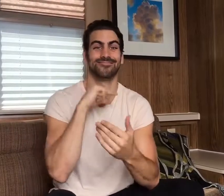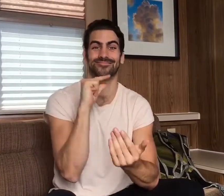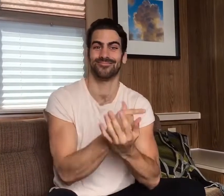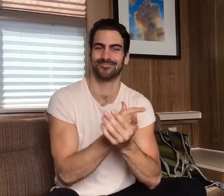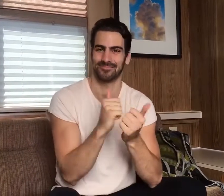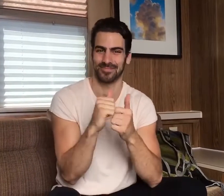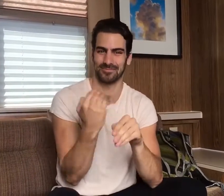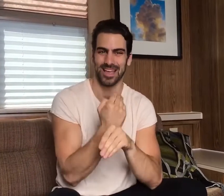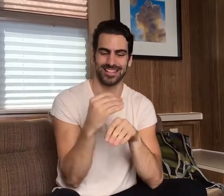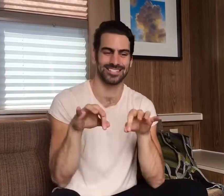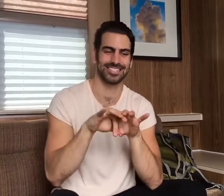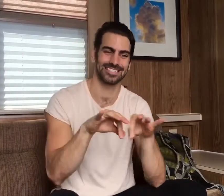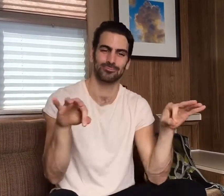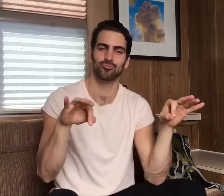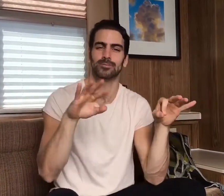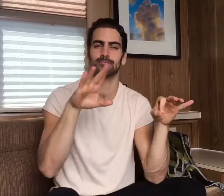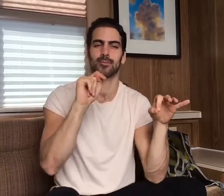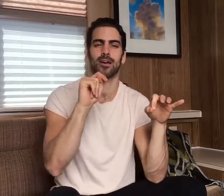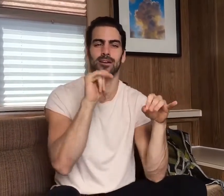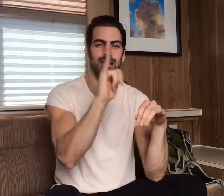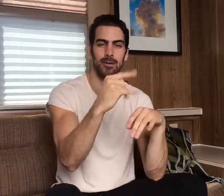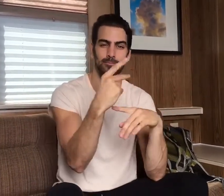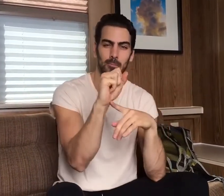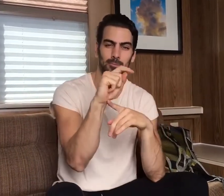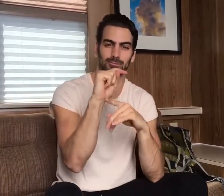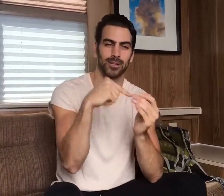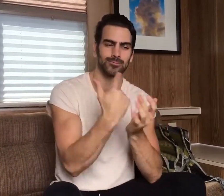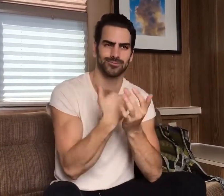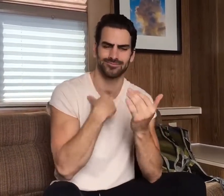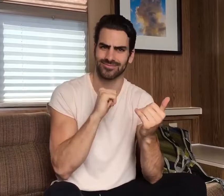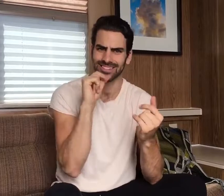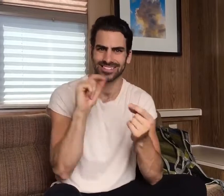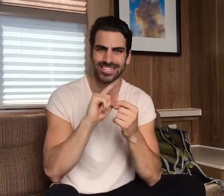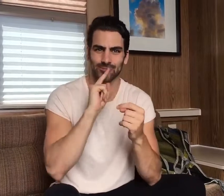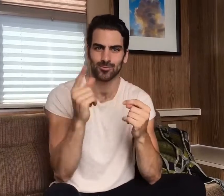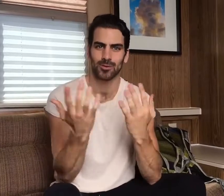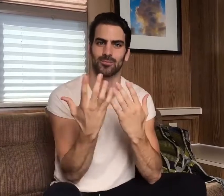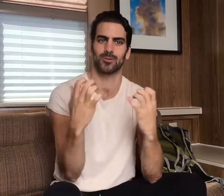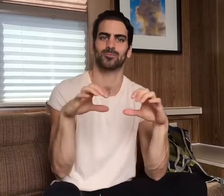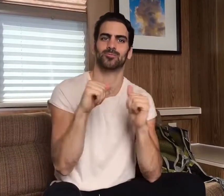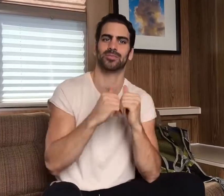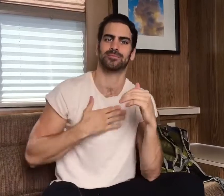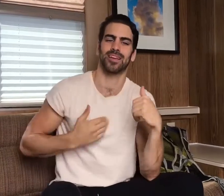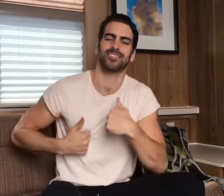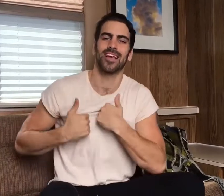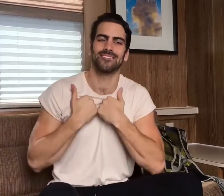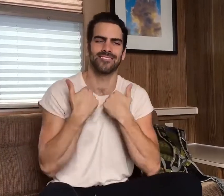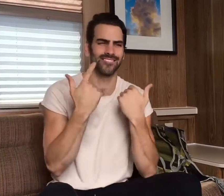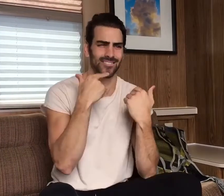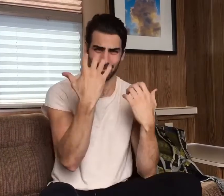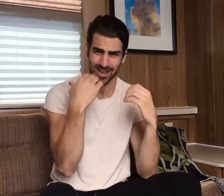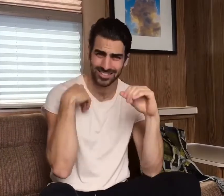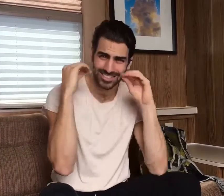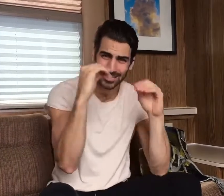University. And I graduated with my degree in mathematics. But right after graduation, I wasn't quite sure what I wanted to do with my life.